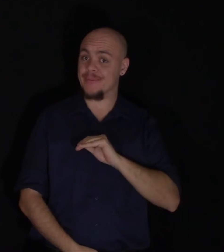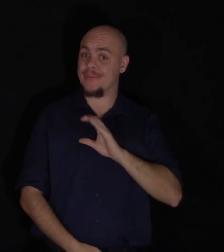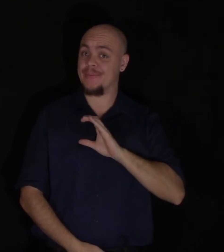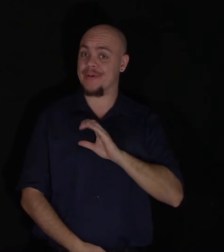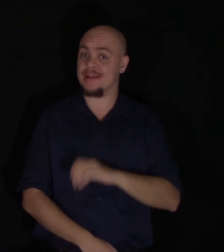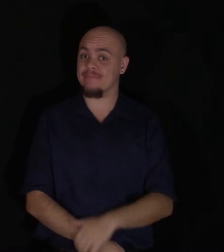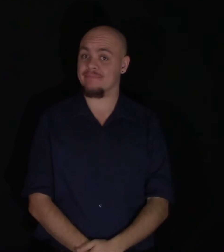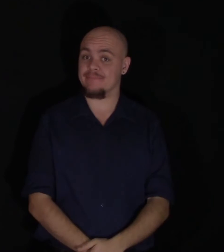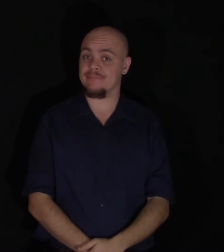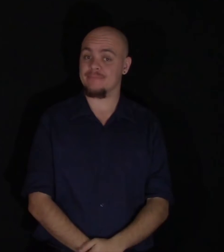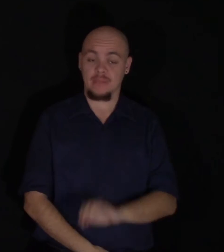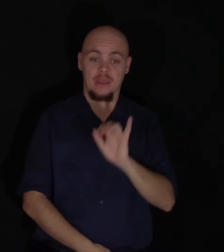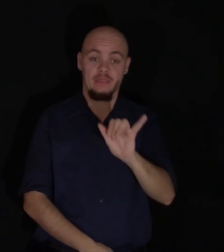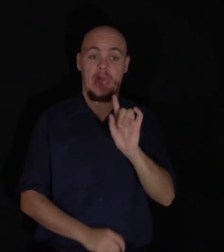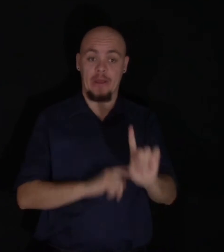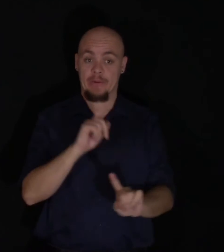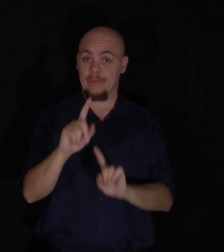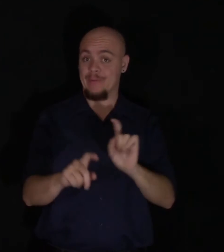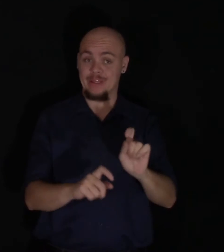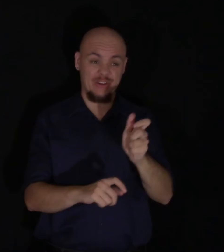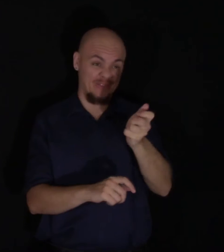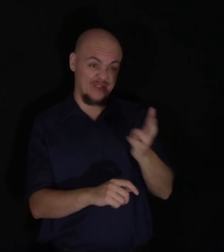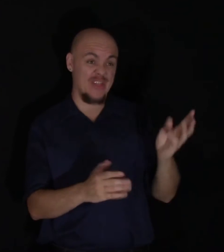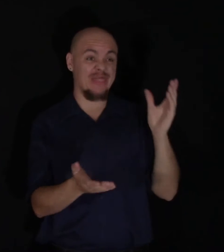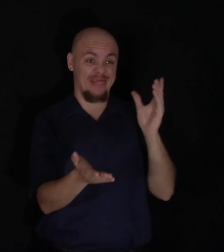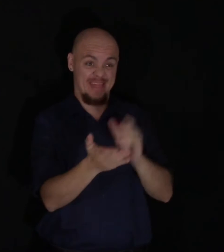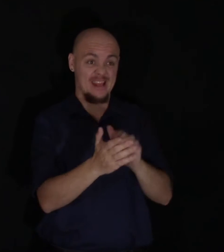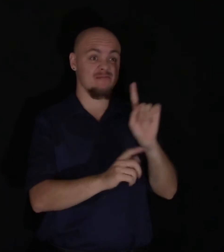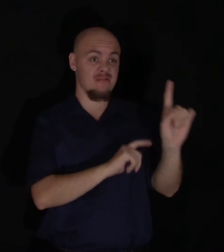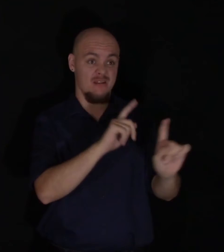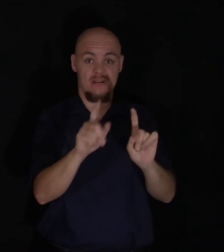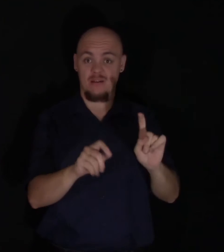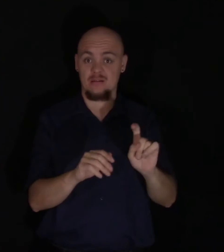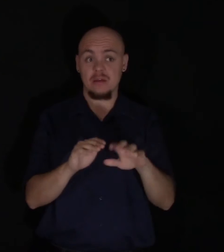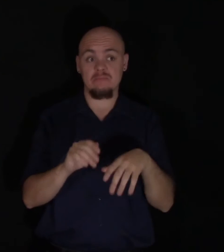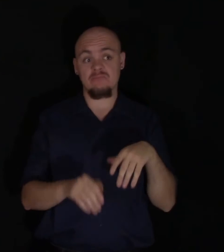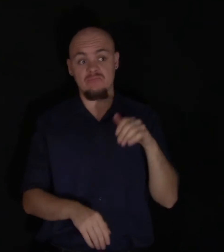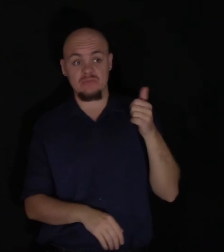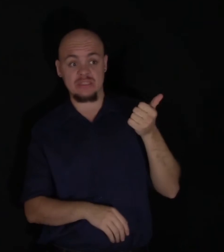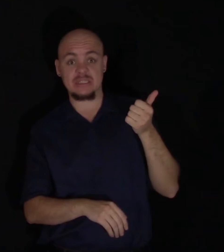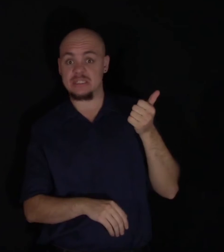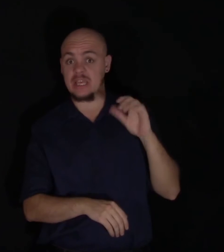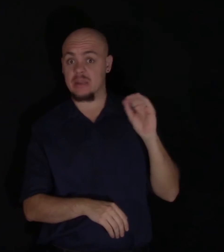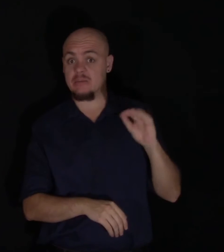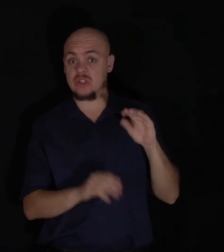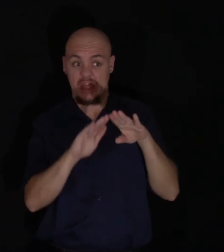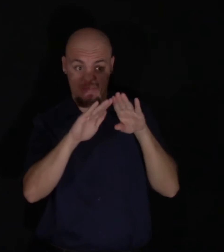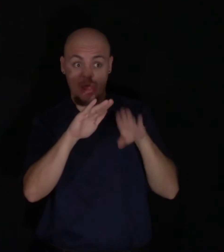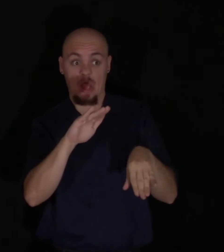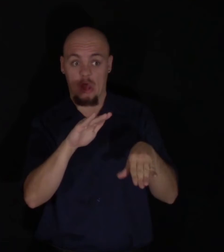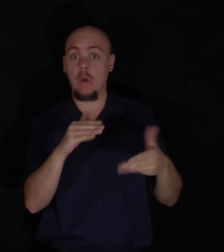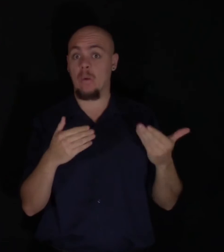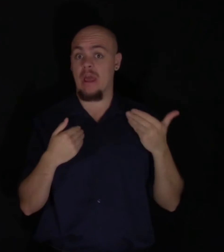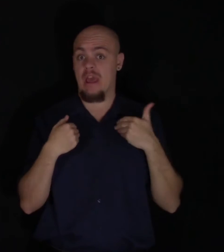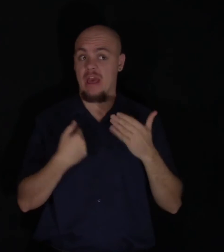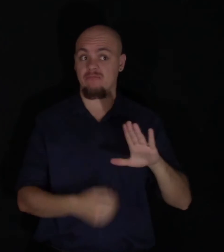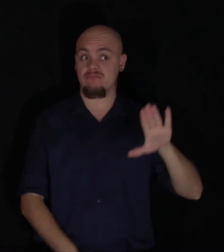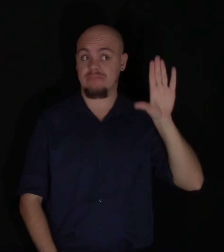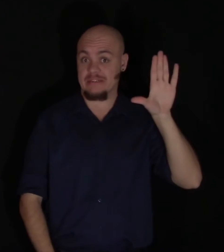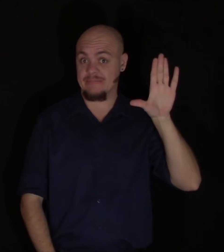I have asked this question in front of thousands, and less than 10% raise their hand. Welcome to being